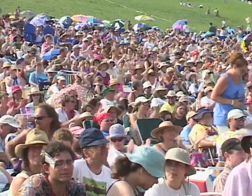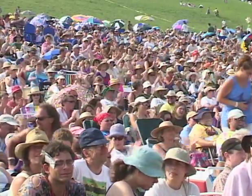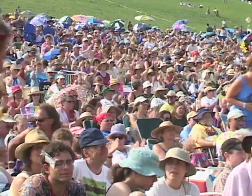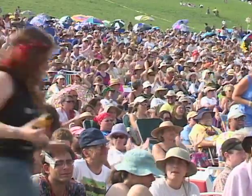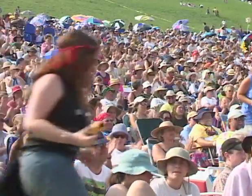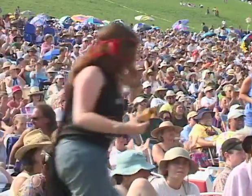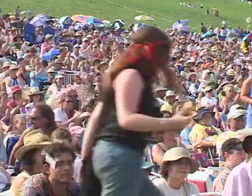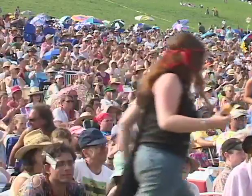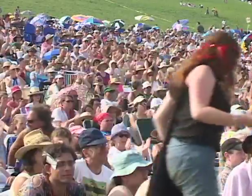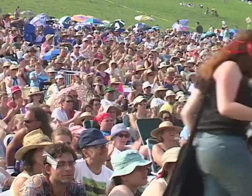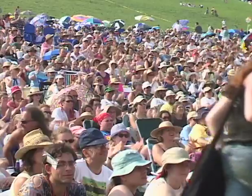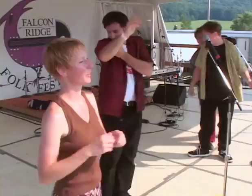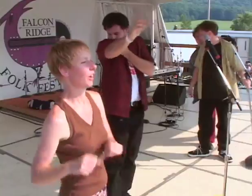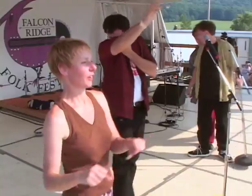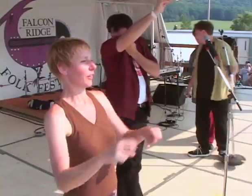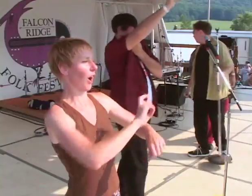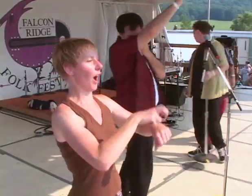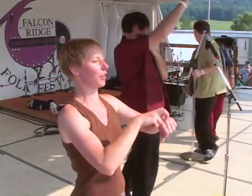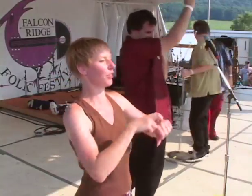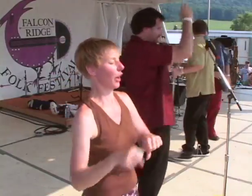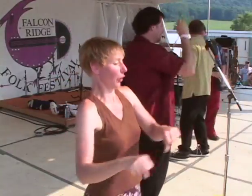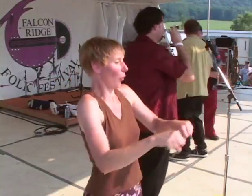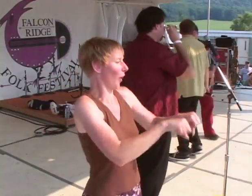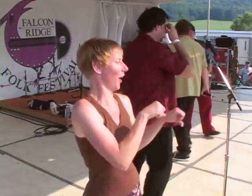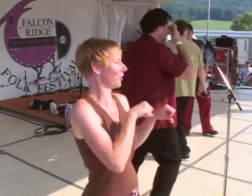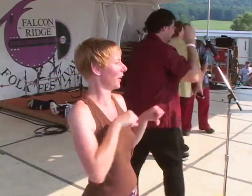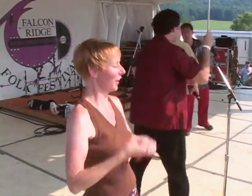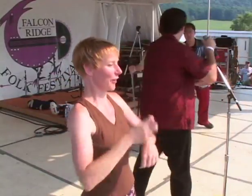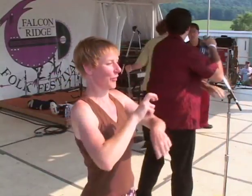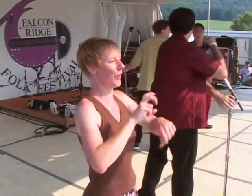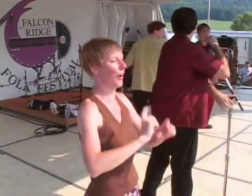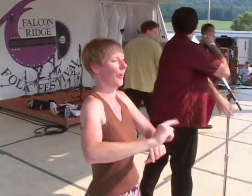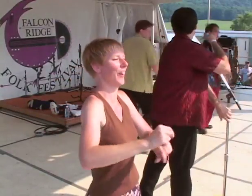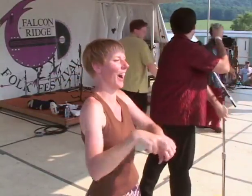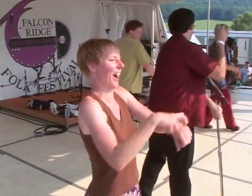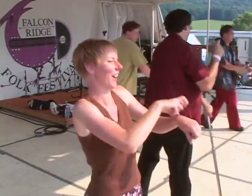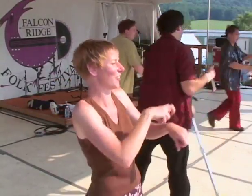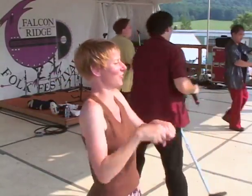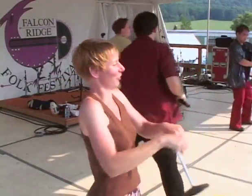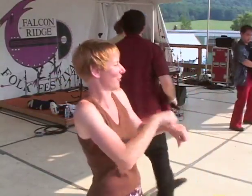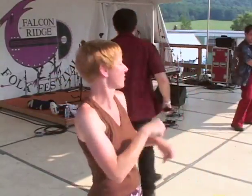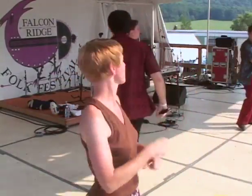Go Irish, go Irish. It's your birthday, it's your birthday.